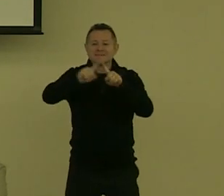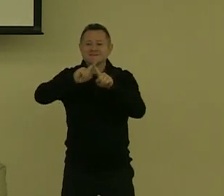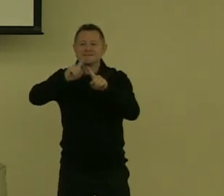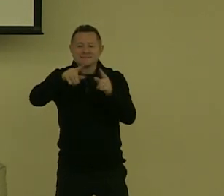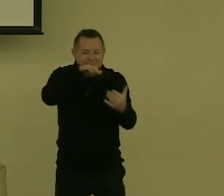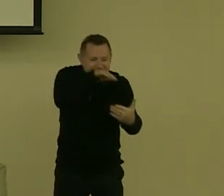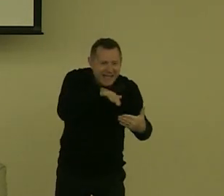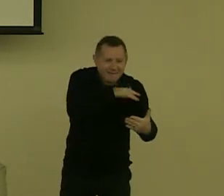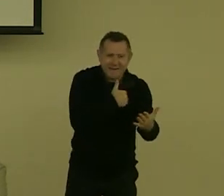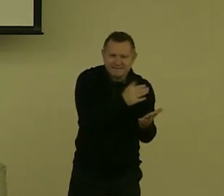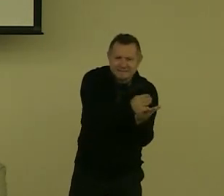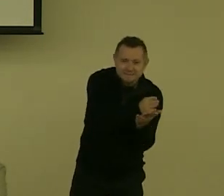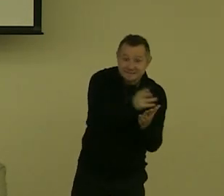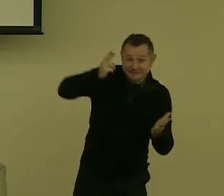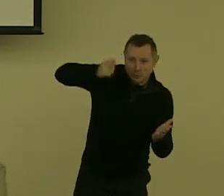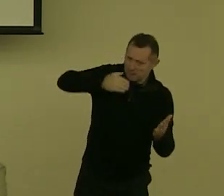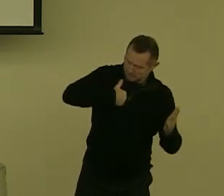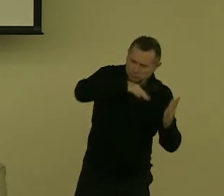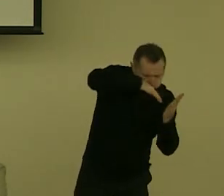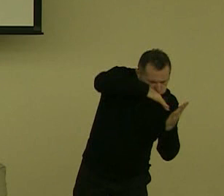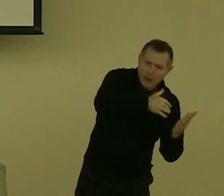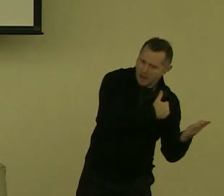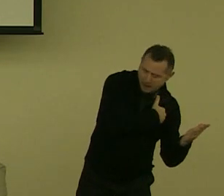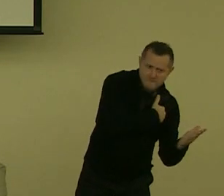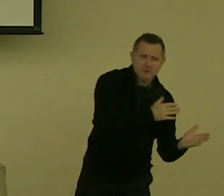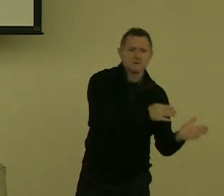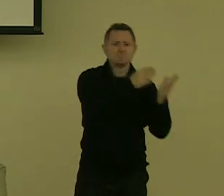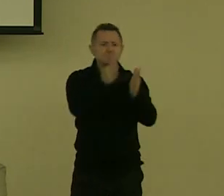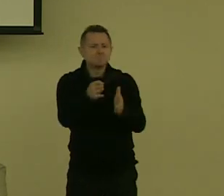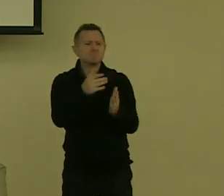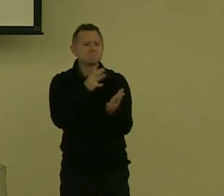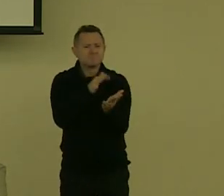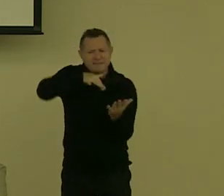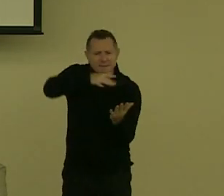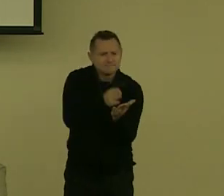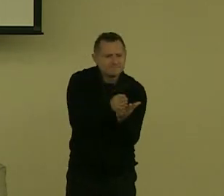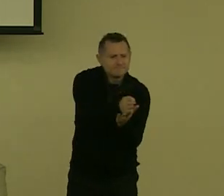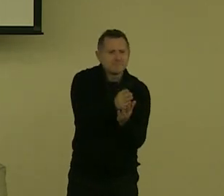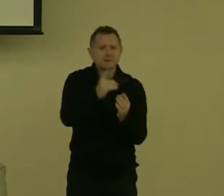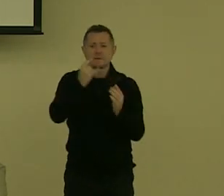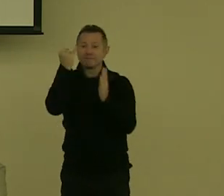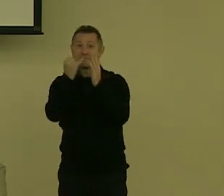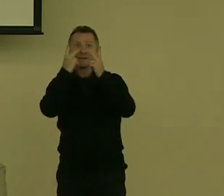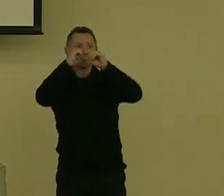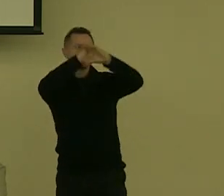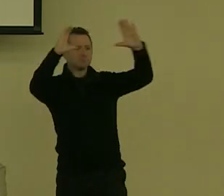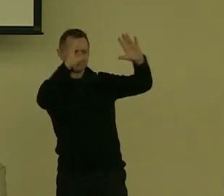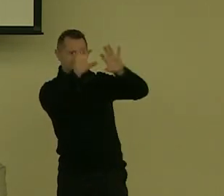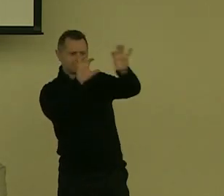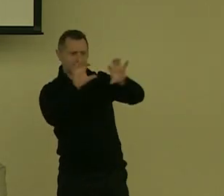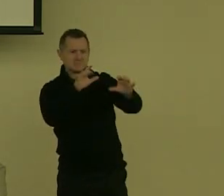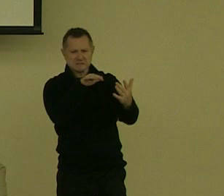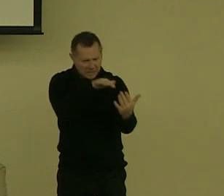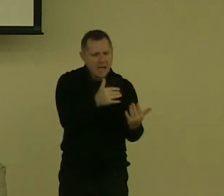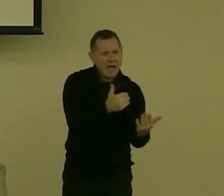of the history department, in terms of the English department, in terms of visual arts or art studies. I